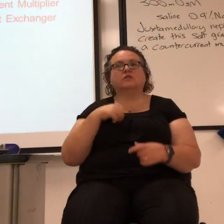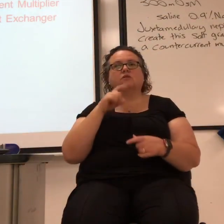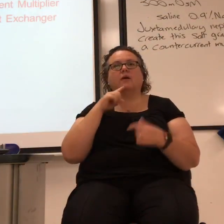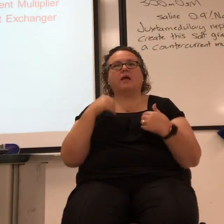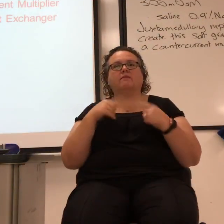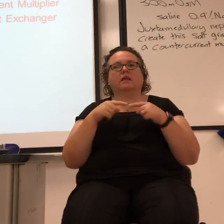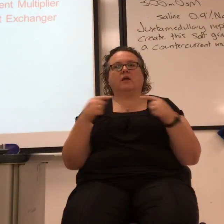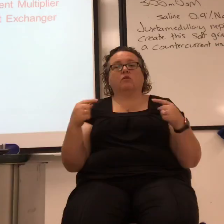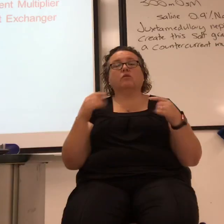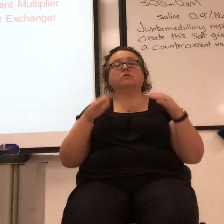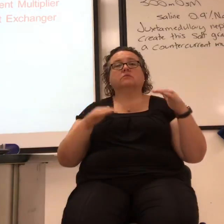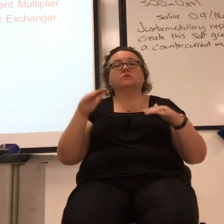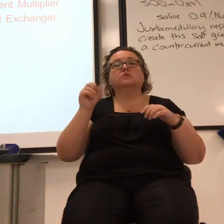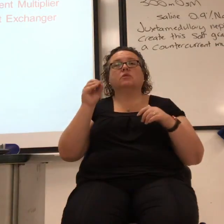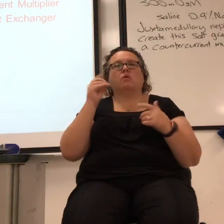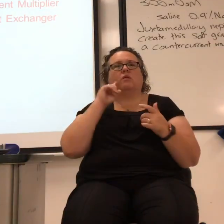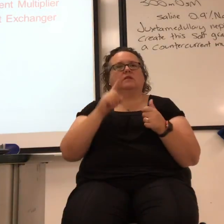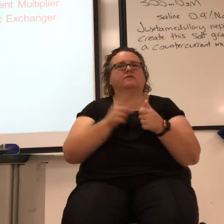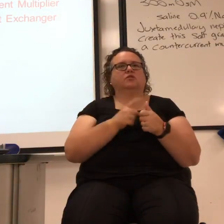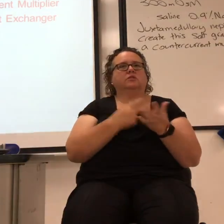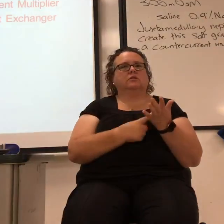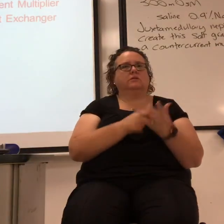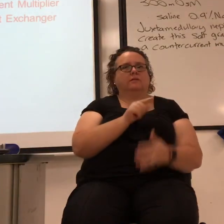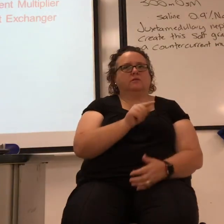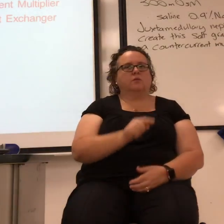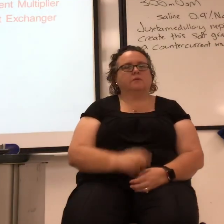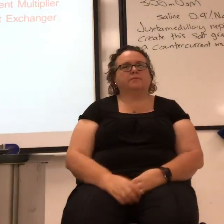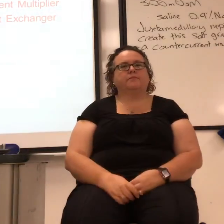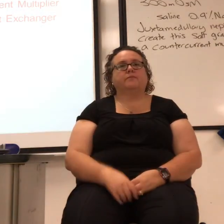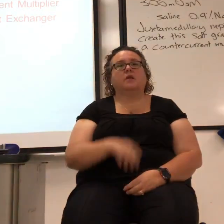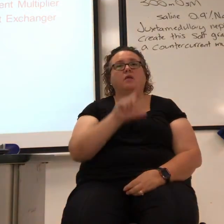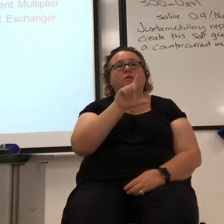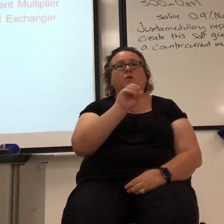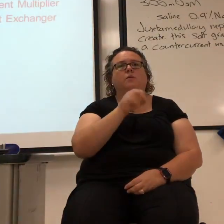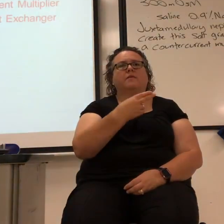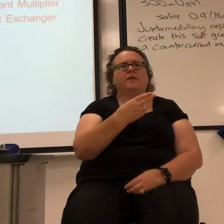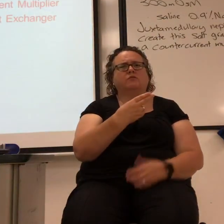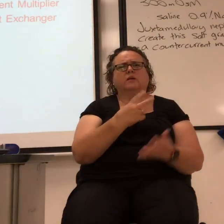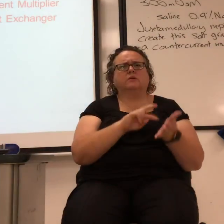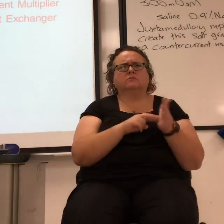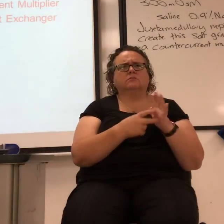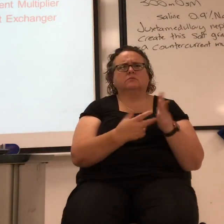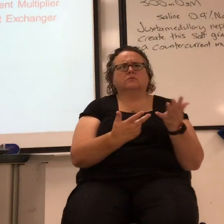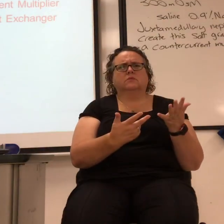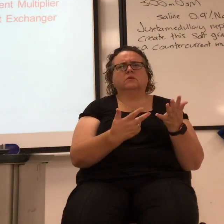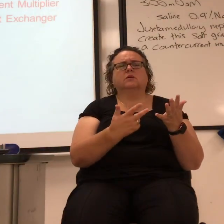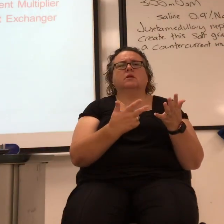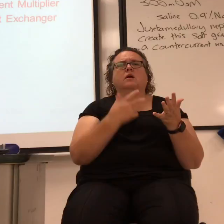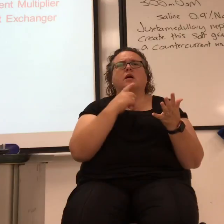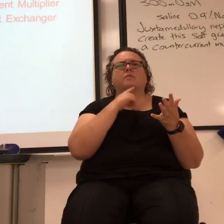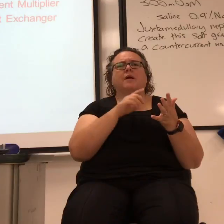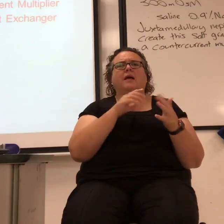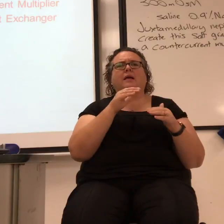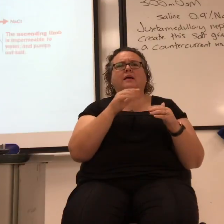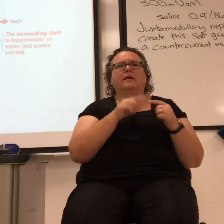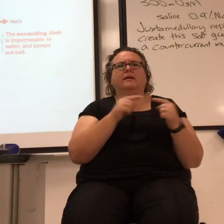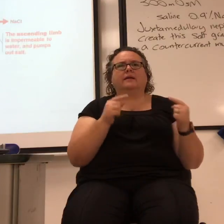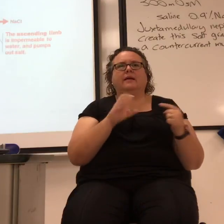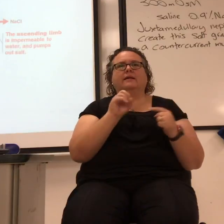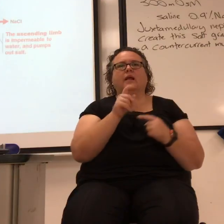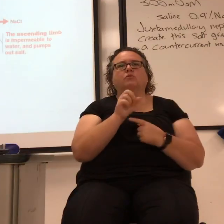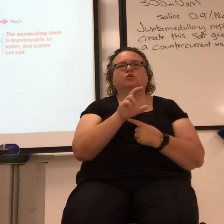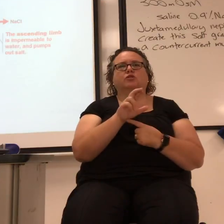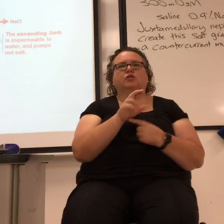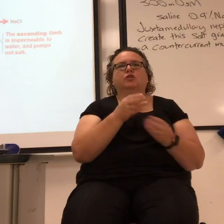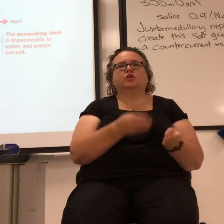So I'll explain both. Let's do this one first. The loop of Henle, what is meant by countercurrent multiplier? So